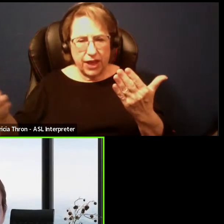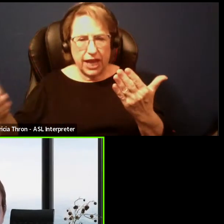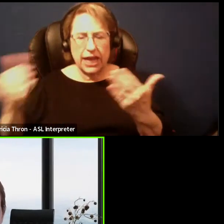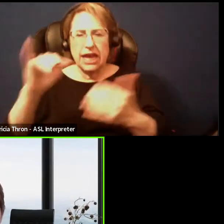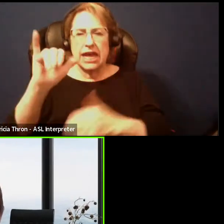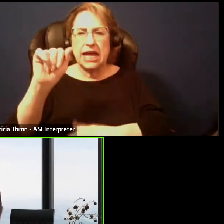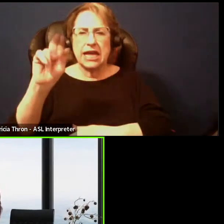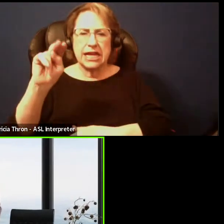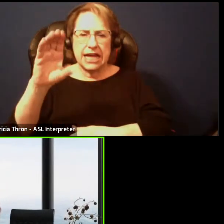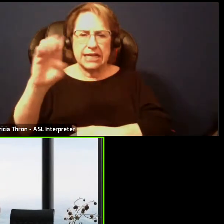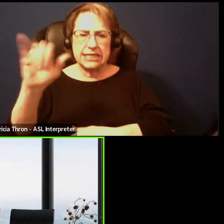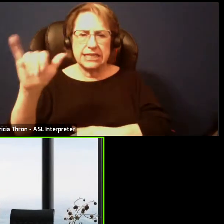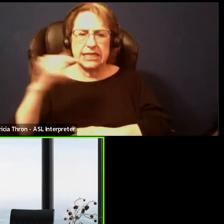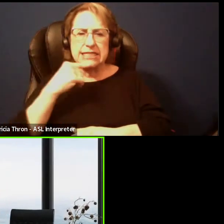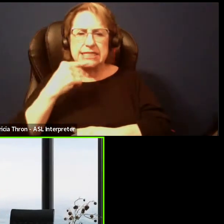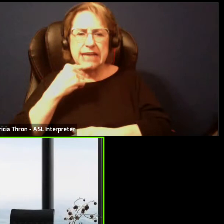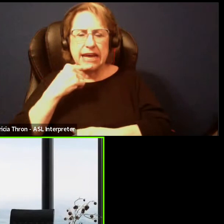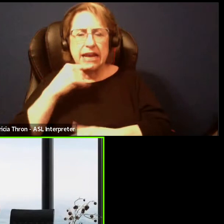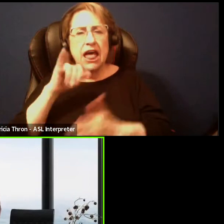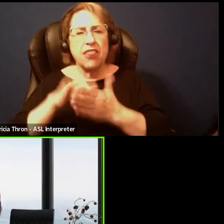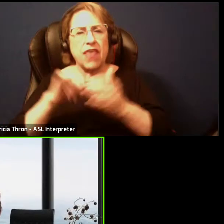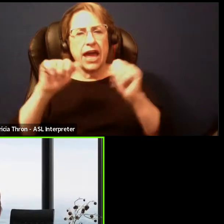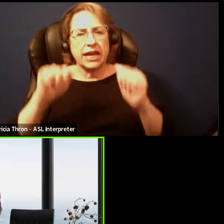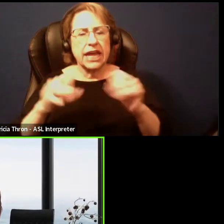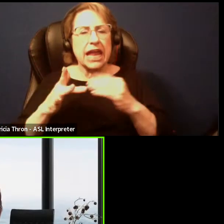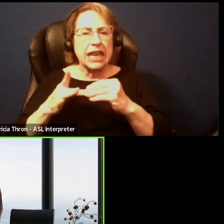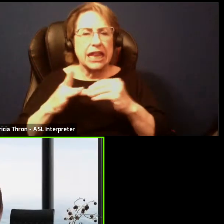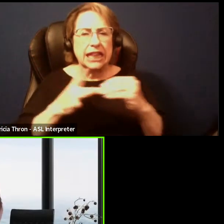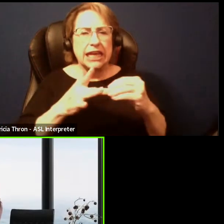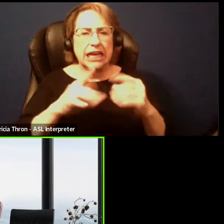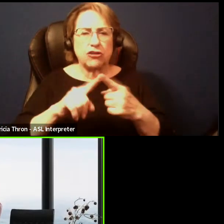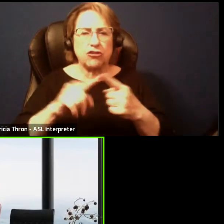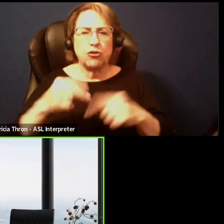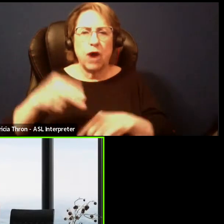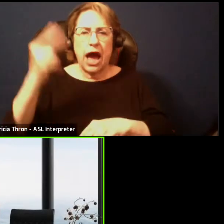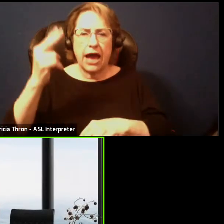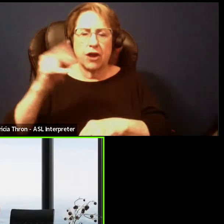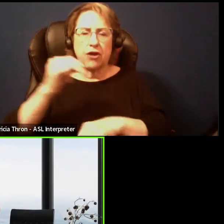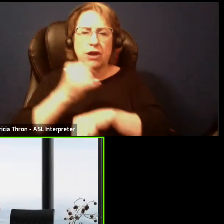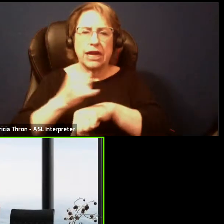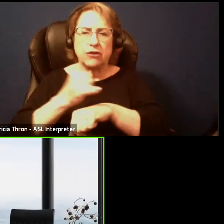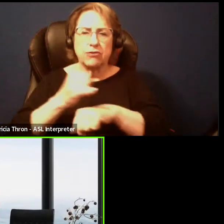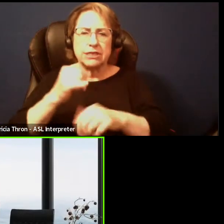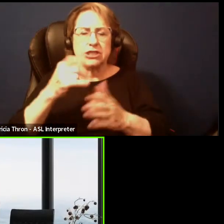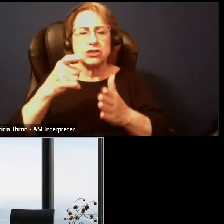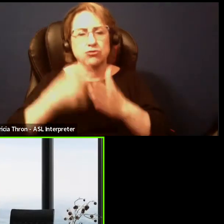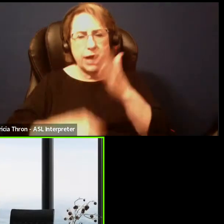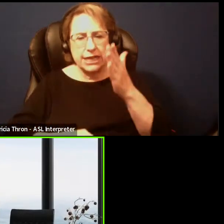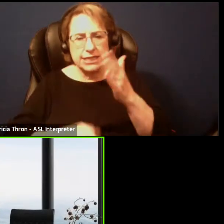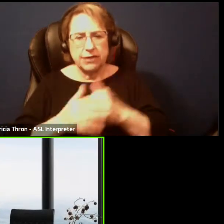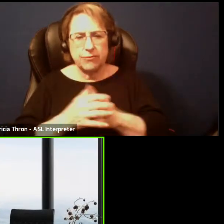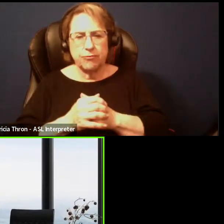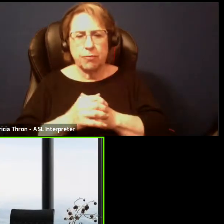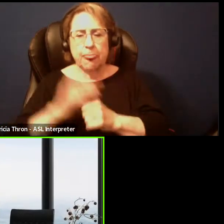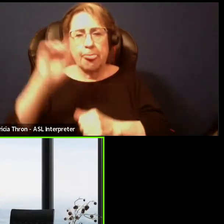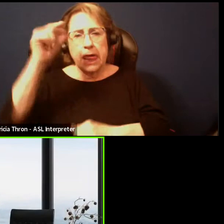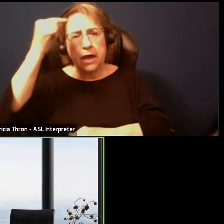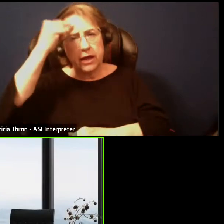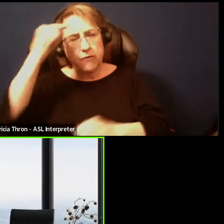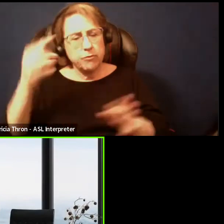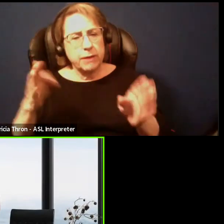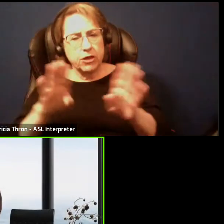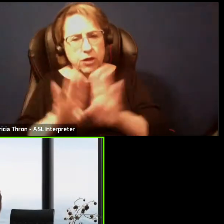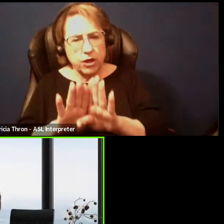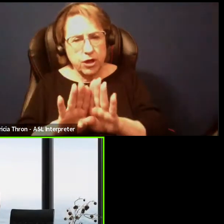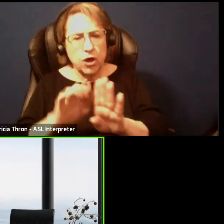higher interest rates. So we will certainly be monitoring that closely. And I'd also add that the government shutdown would not prohibit you